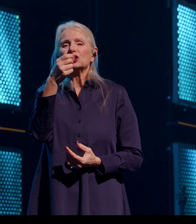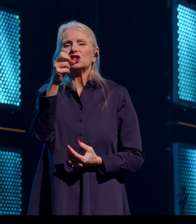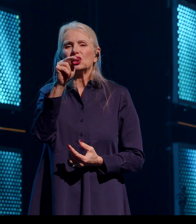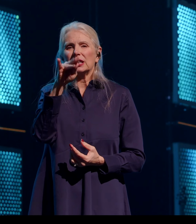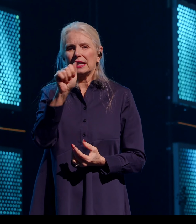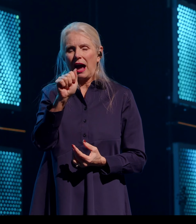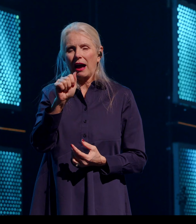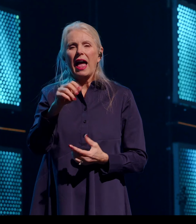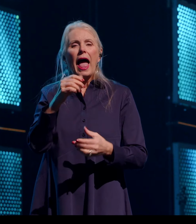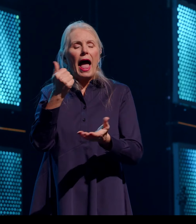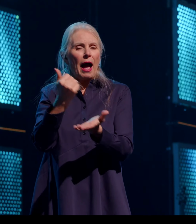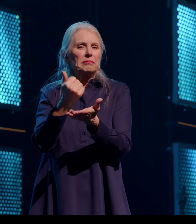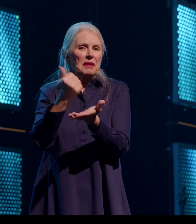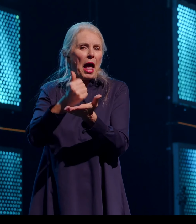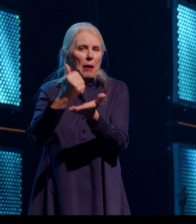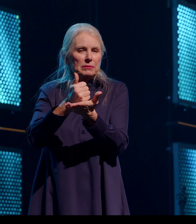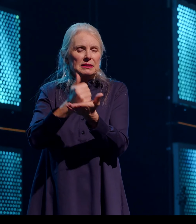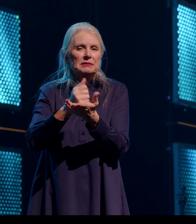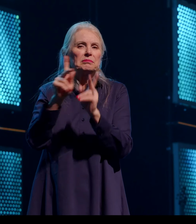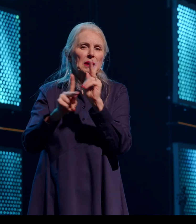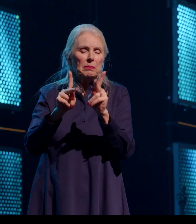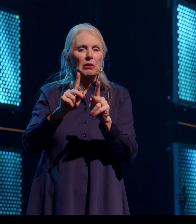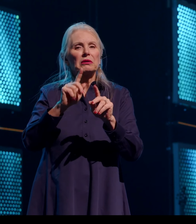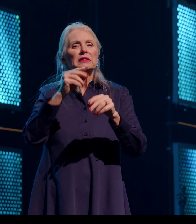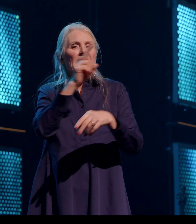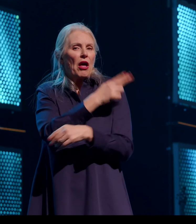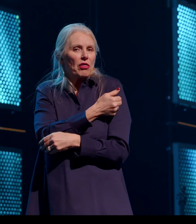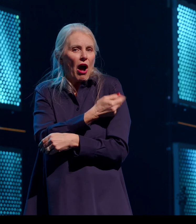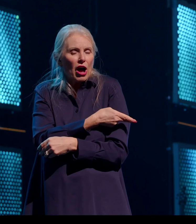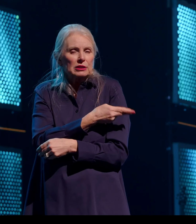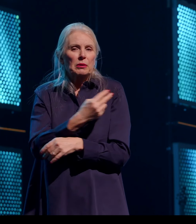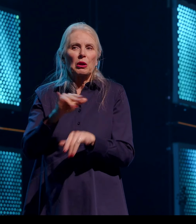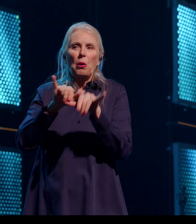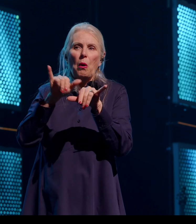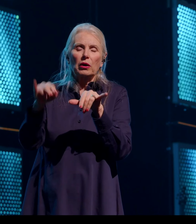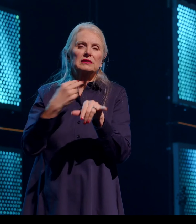in our church family who are in the hospital, who are stuck